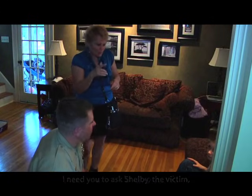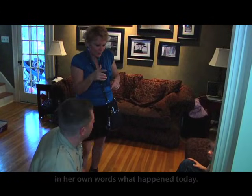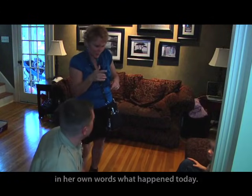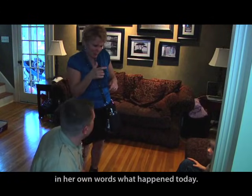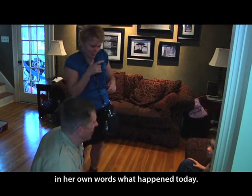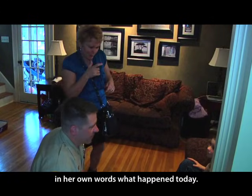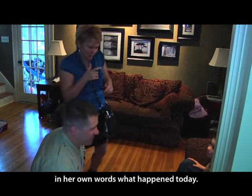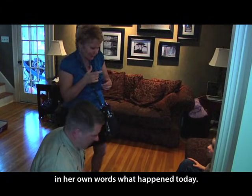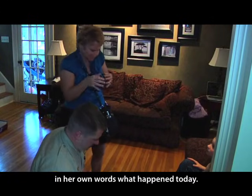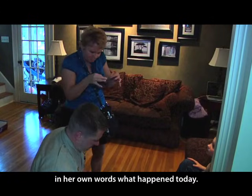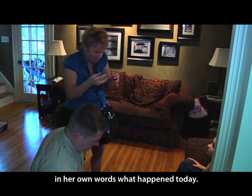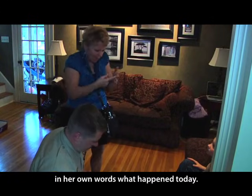words, what happened today.